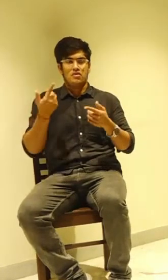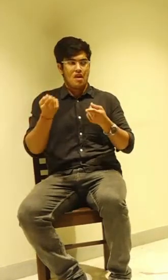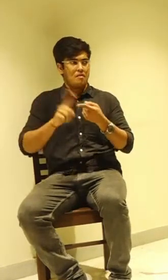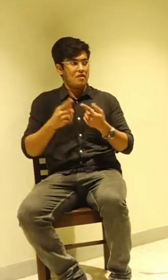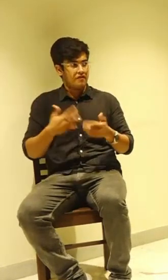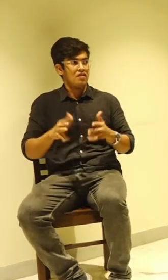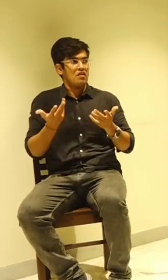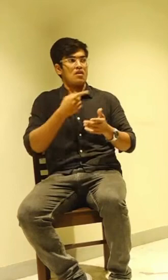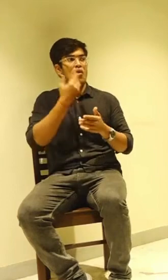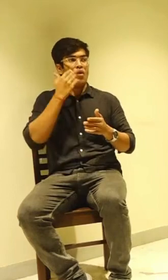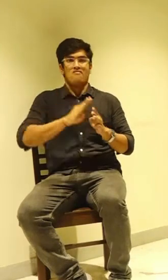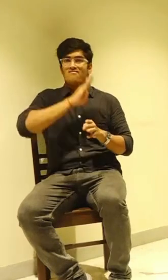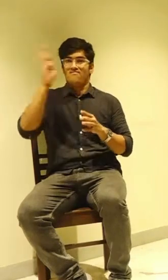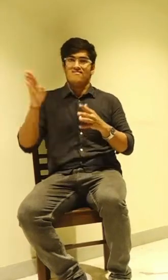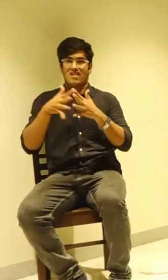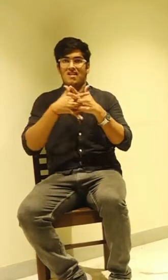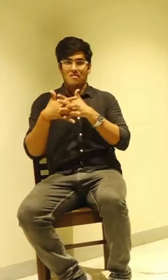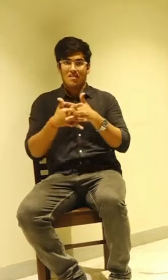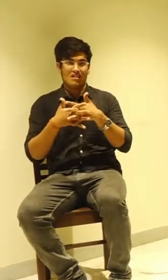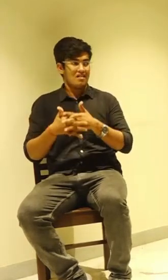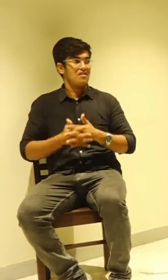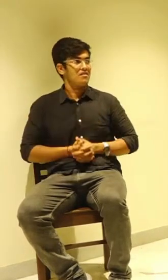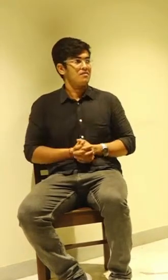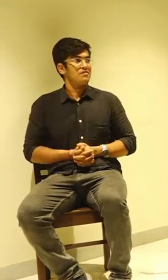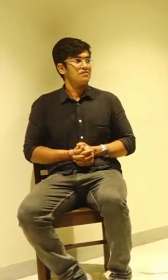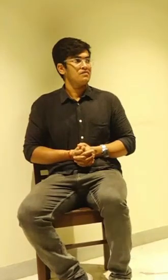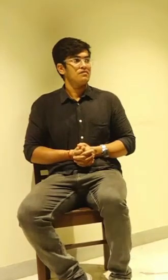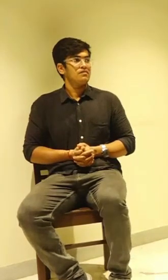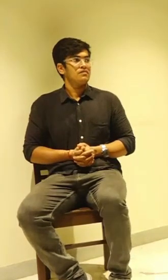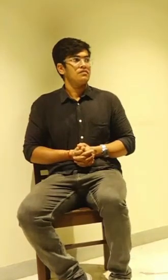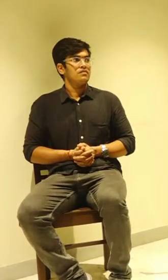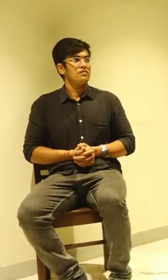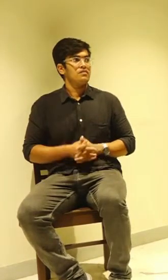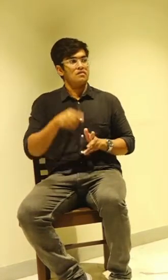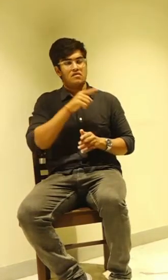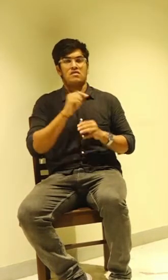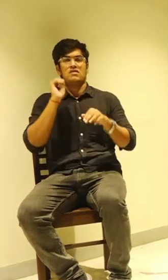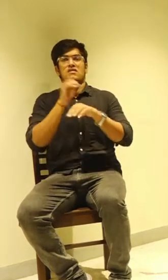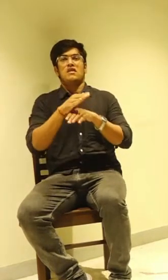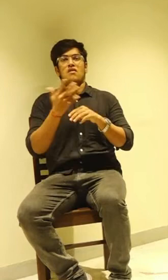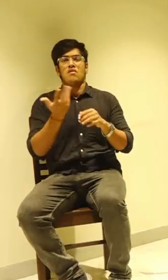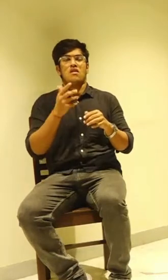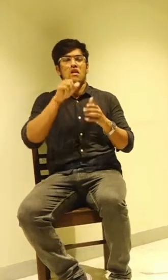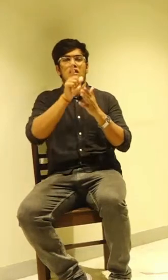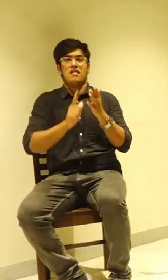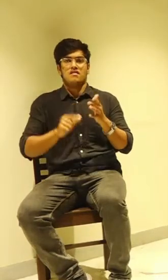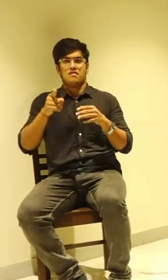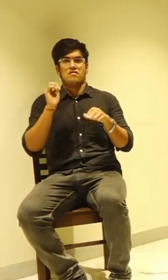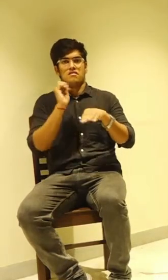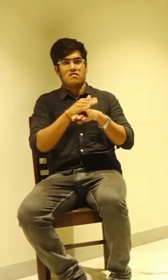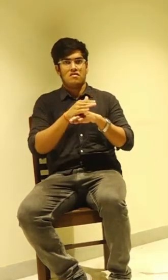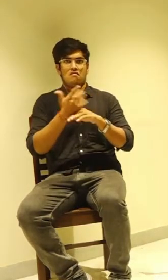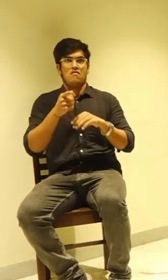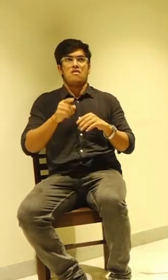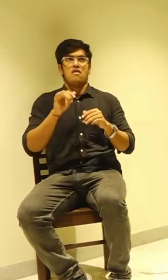from America when he had gone, and this relates to your question, he sent an air letter, which at that time was something which was a princely thing